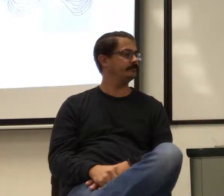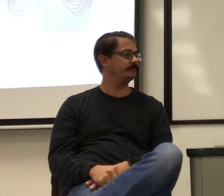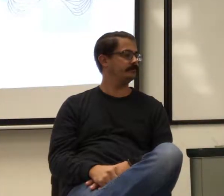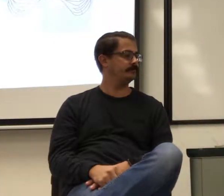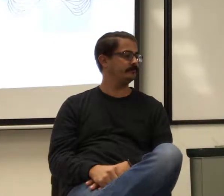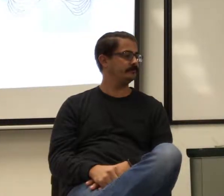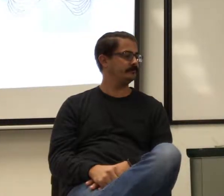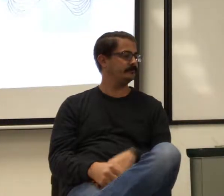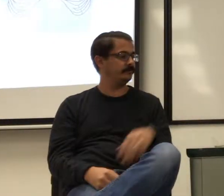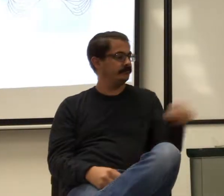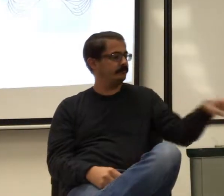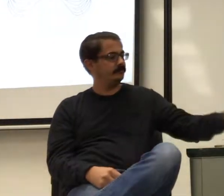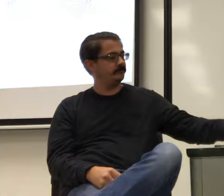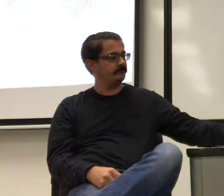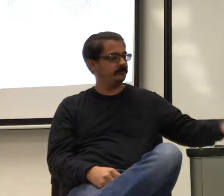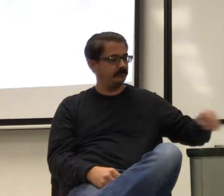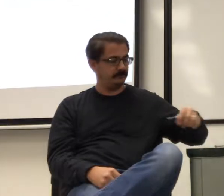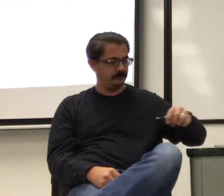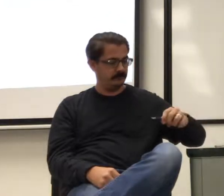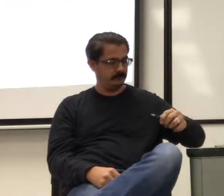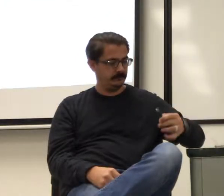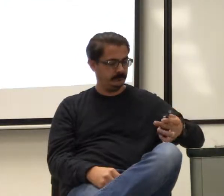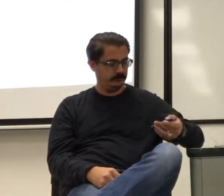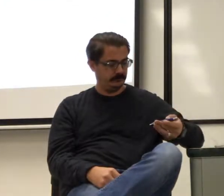Centimeters in length.